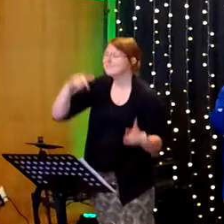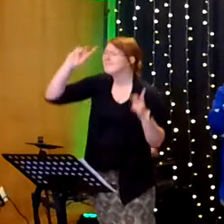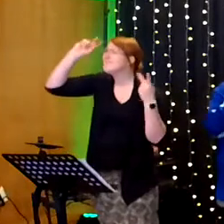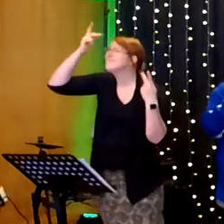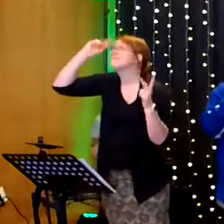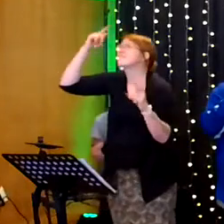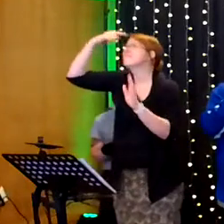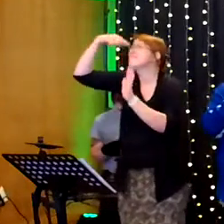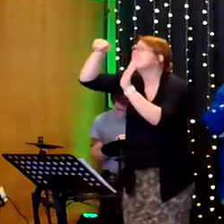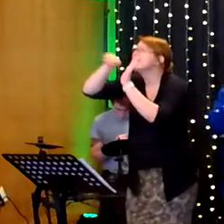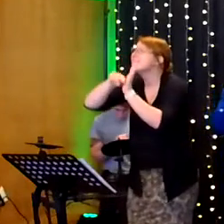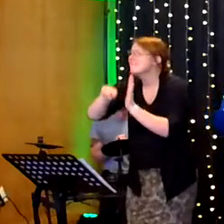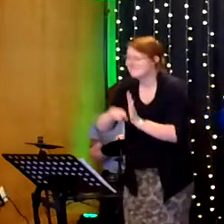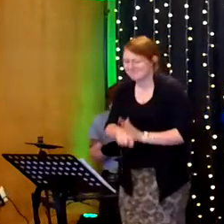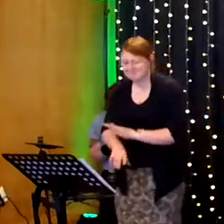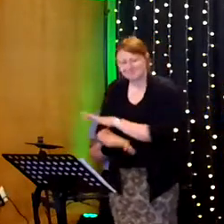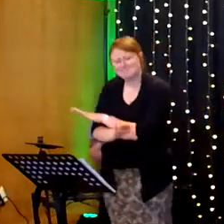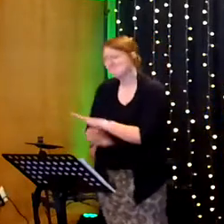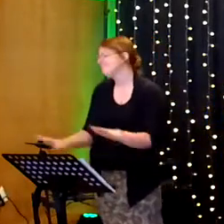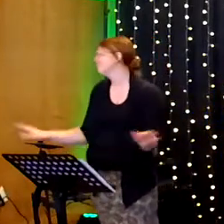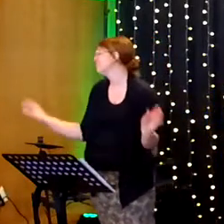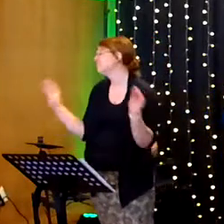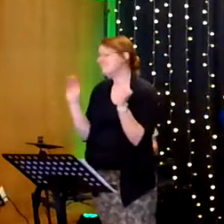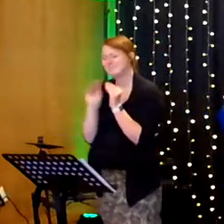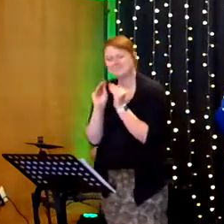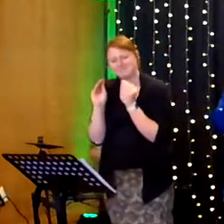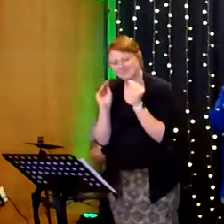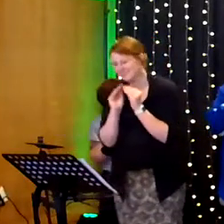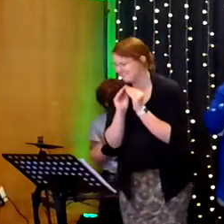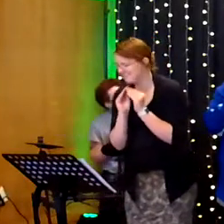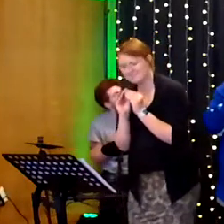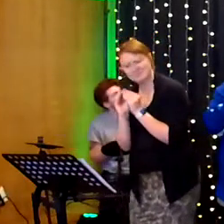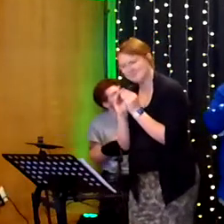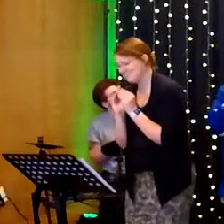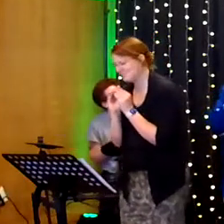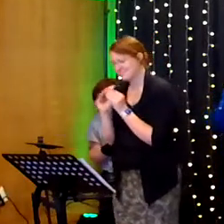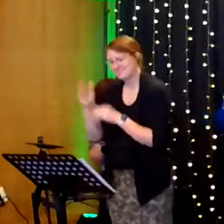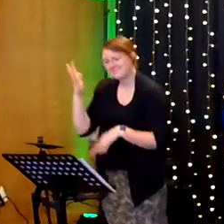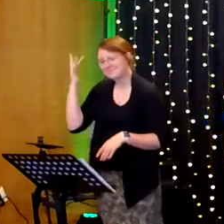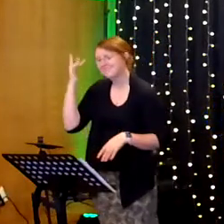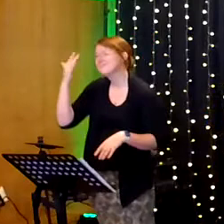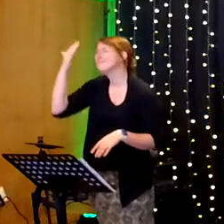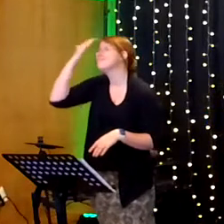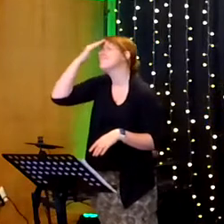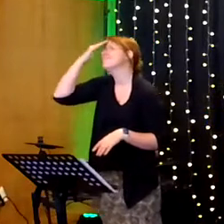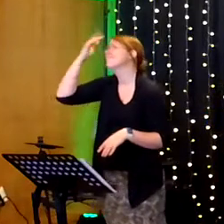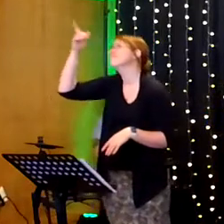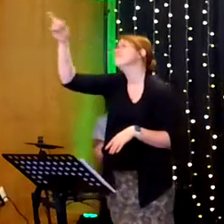gone. I'm no longer a slave to fear.